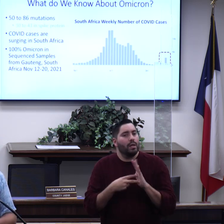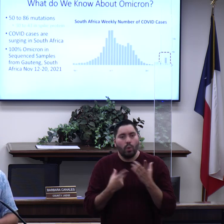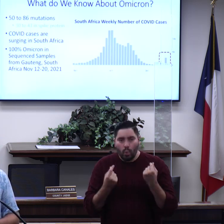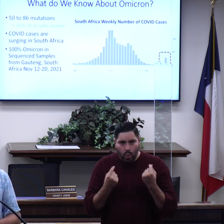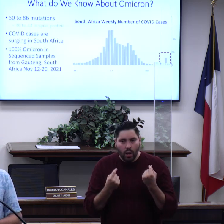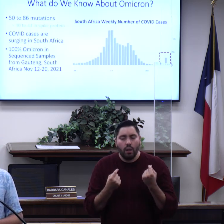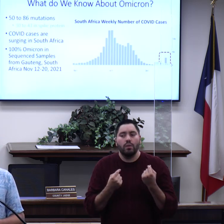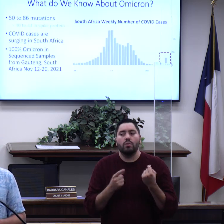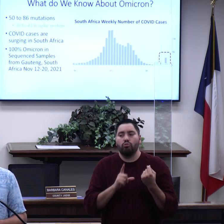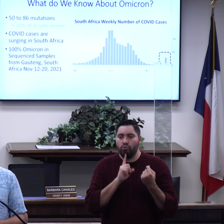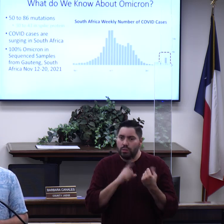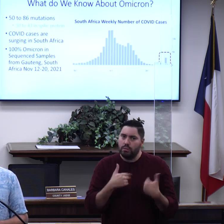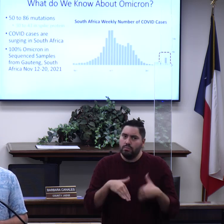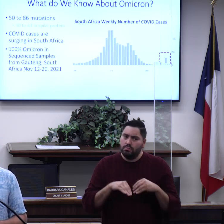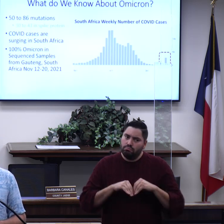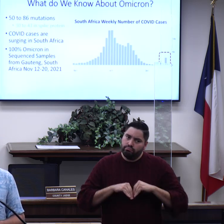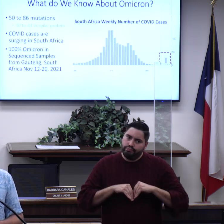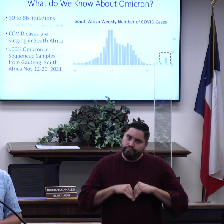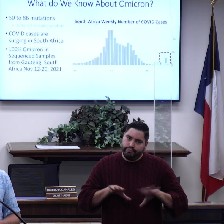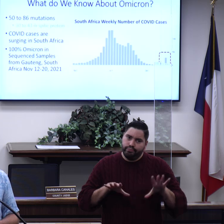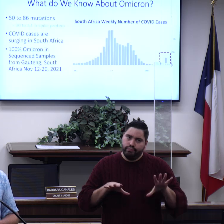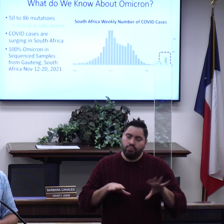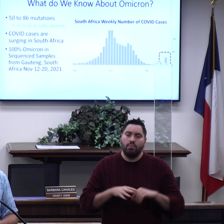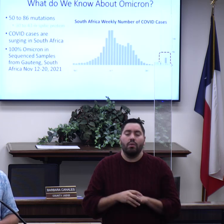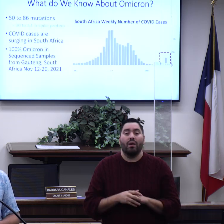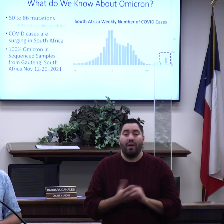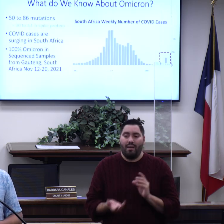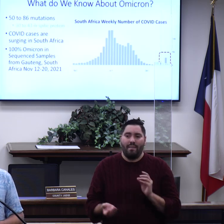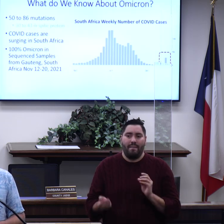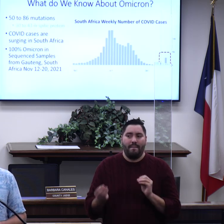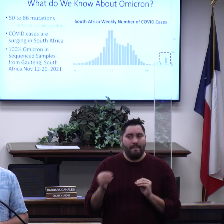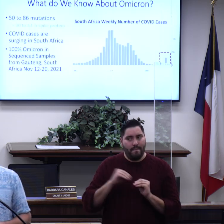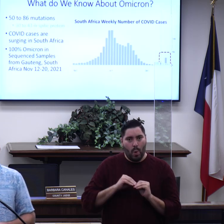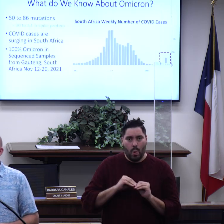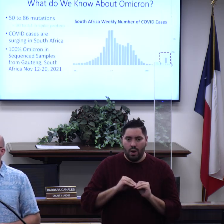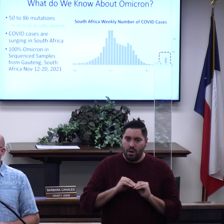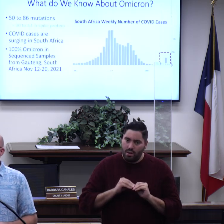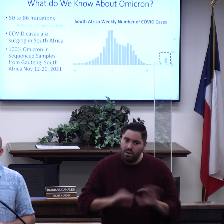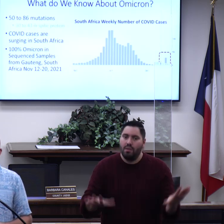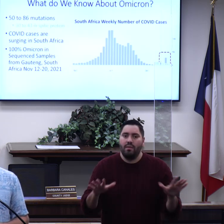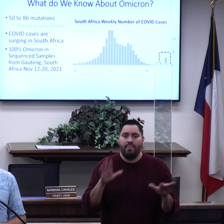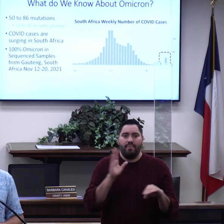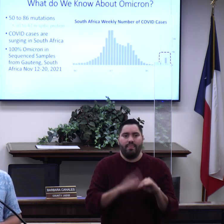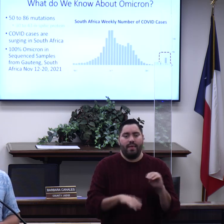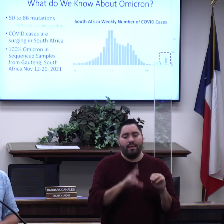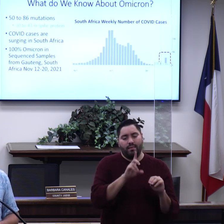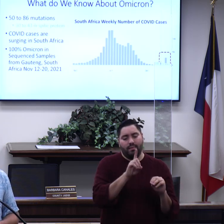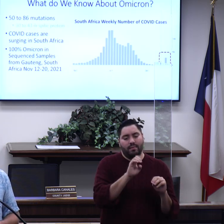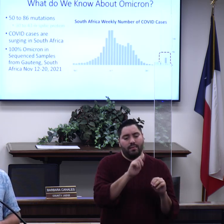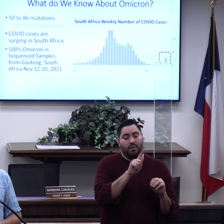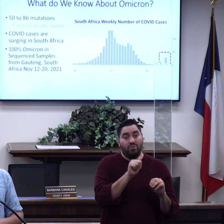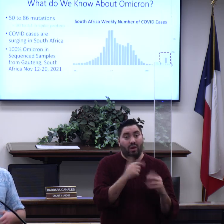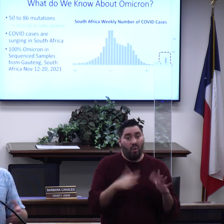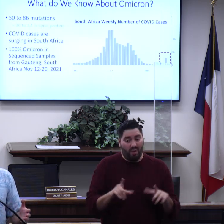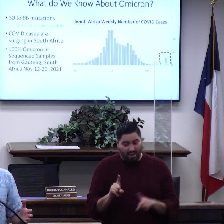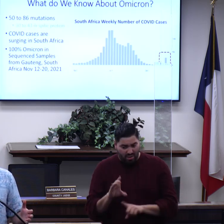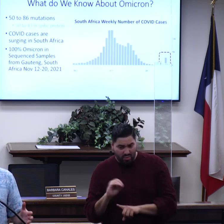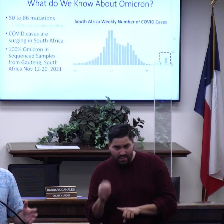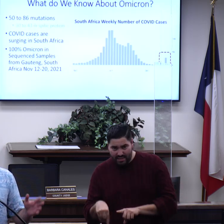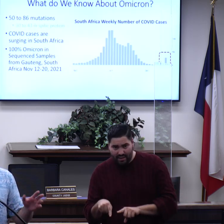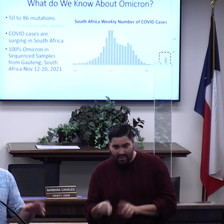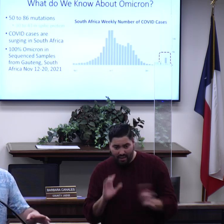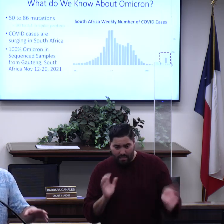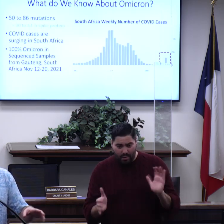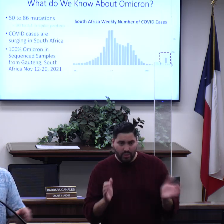it's a pretty efficient virus and probably a lot more efficient than Delta. to have gone to 100% already. For